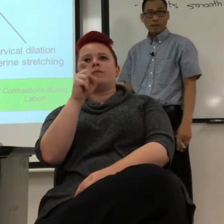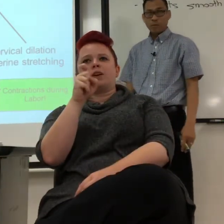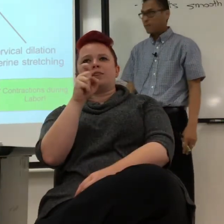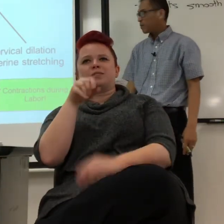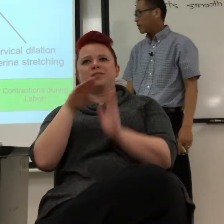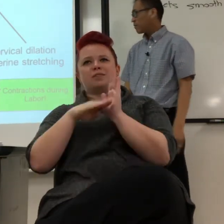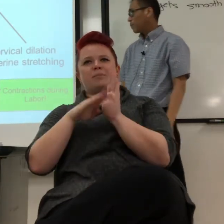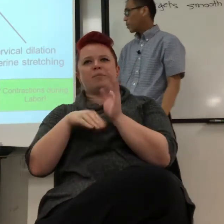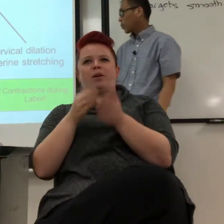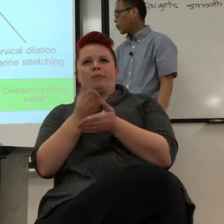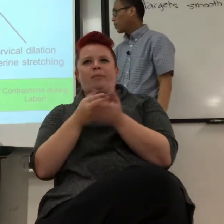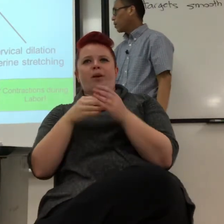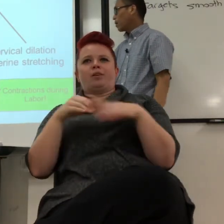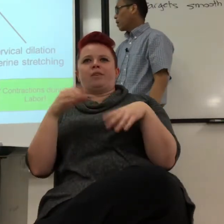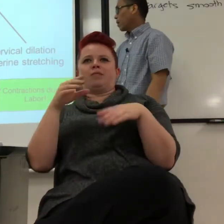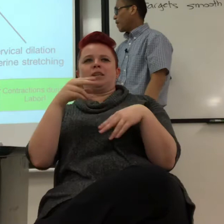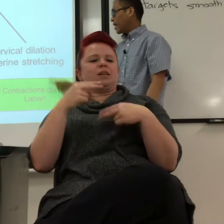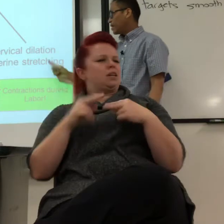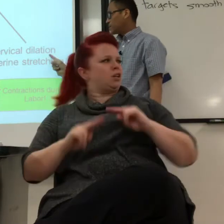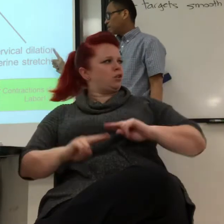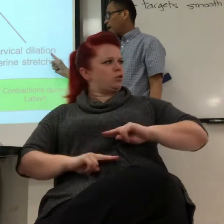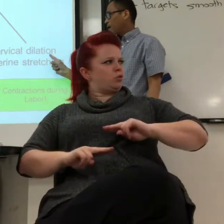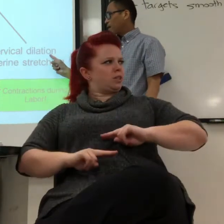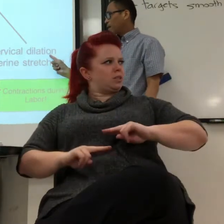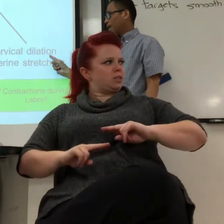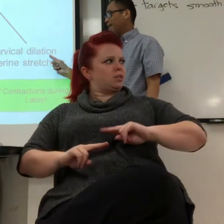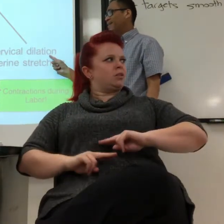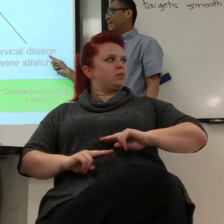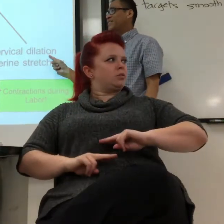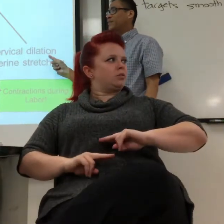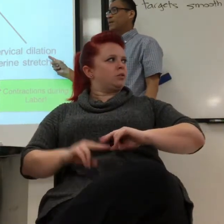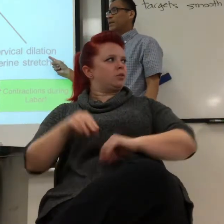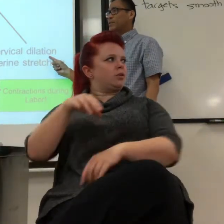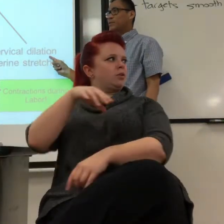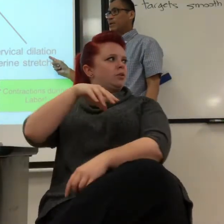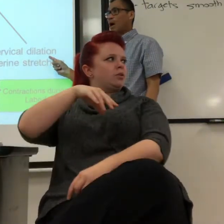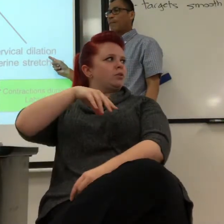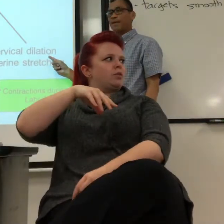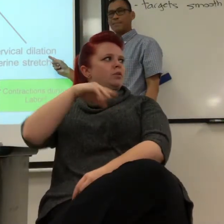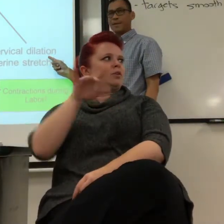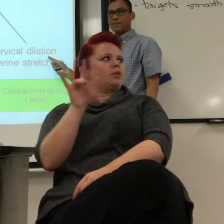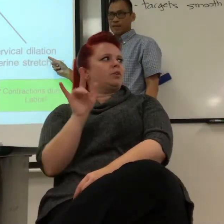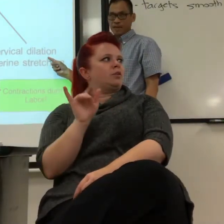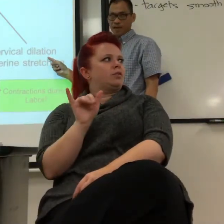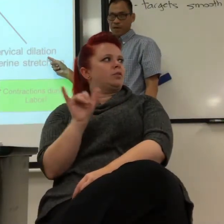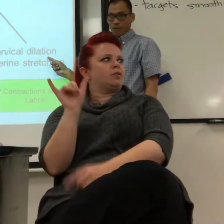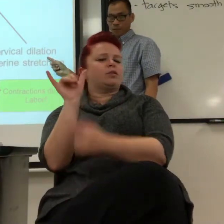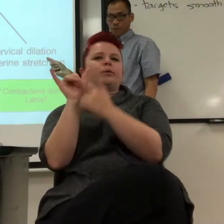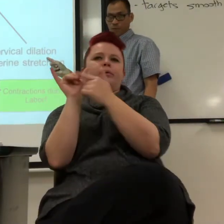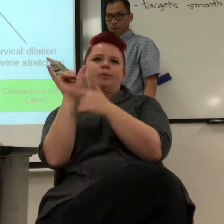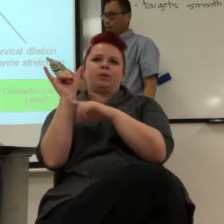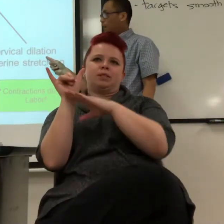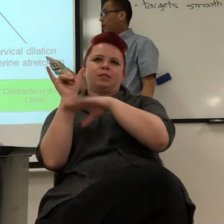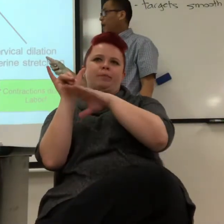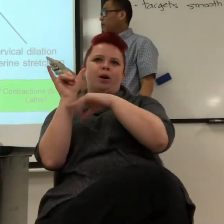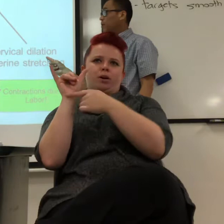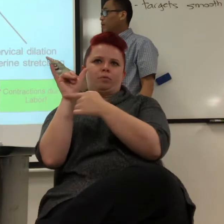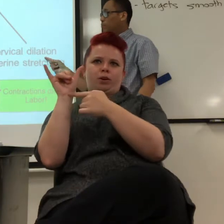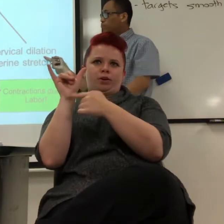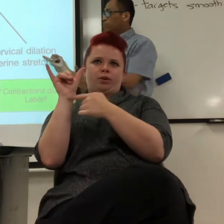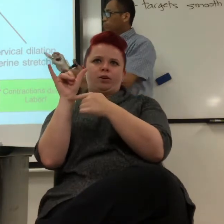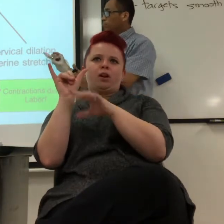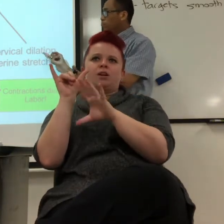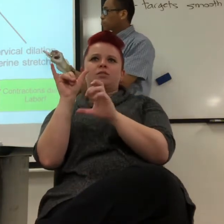and delivery when about to give birth. That needs to dilate like 10 centimeters to accommodate baby's head to get through. And